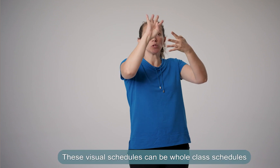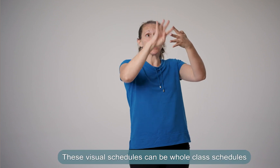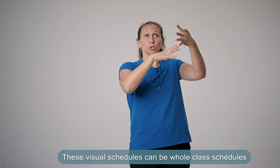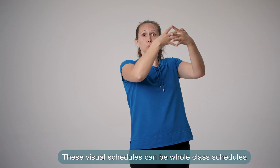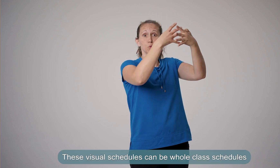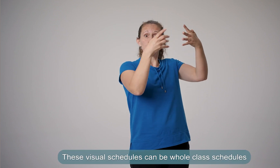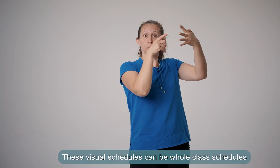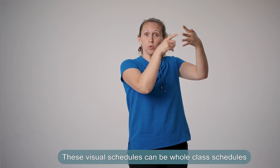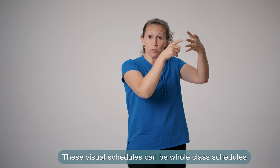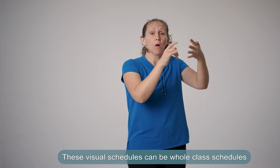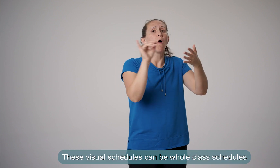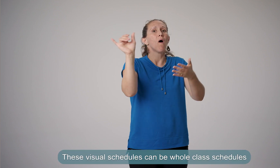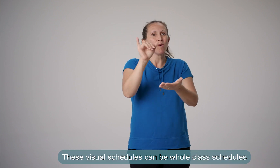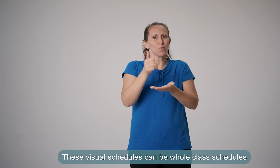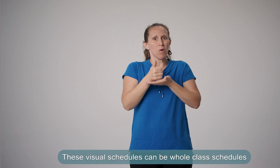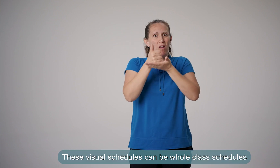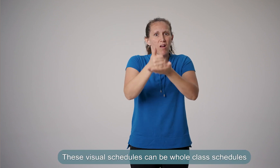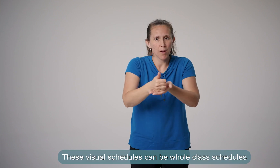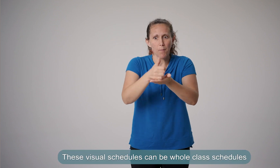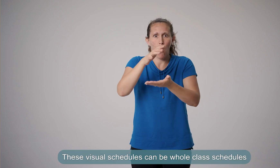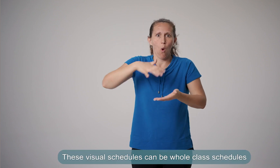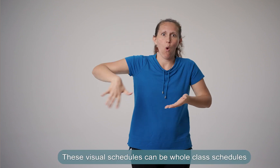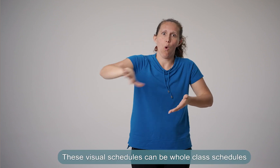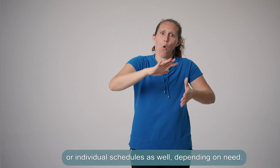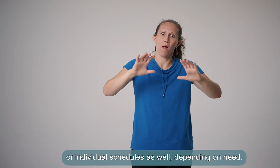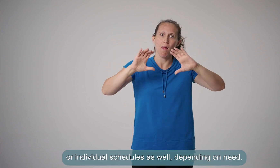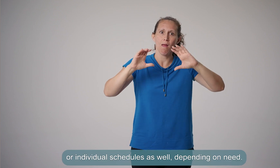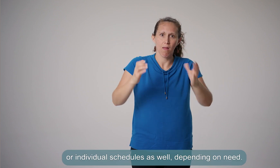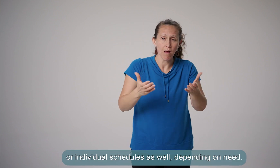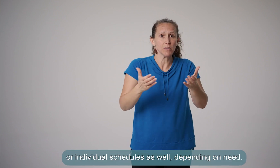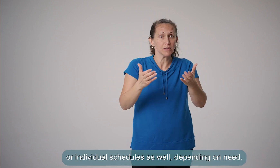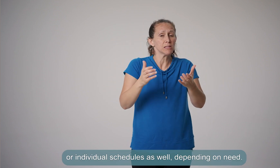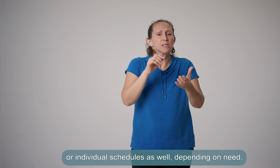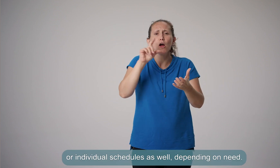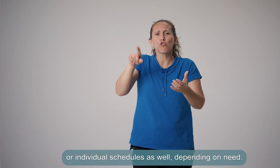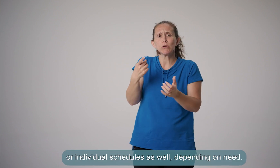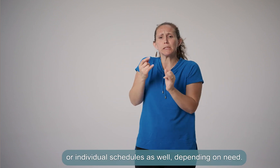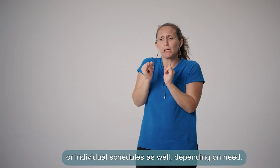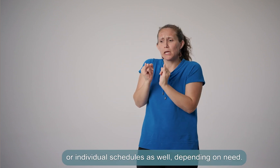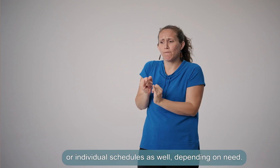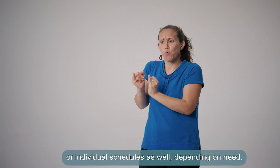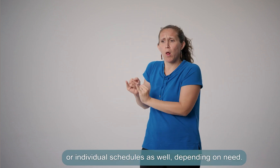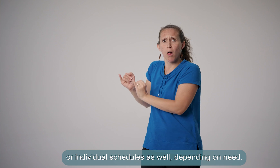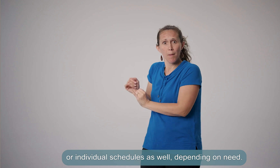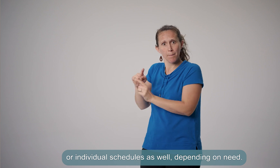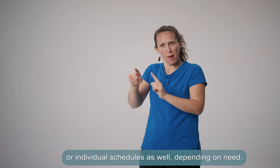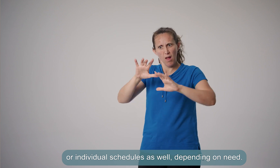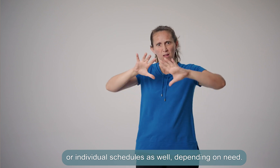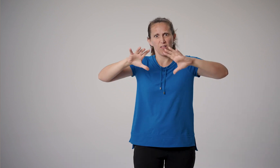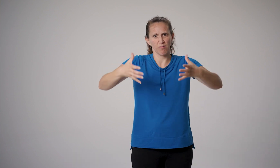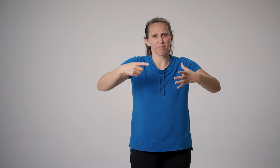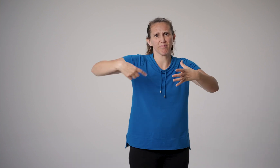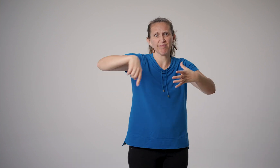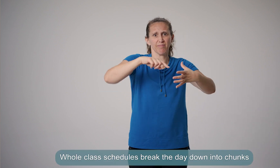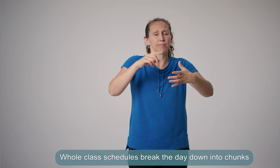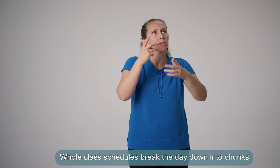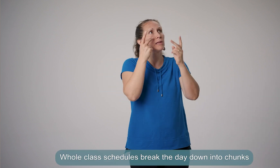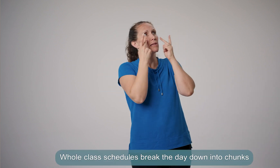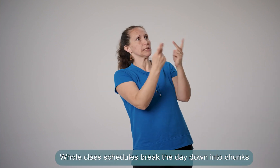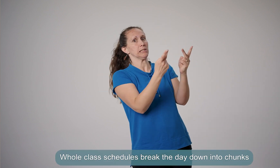These visual schedules can be whole class schedules or individual schedules as well, depending on need. Whole class